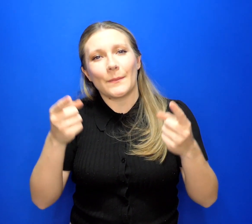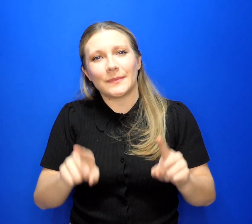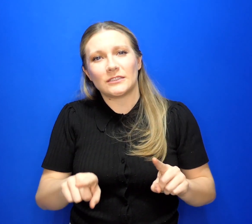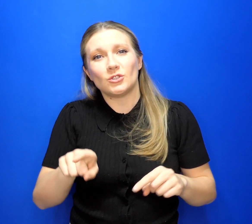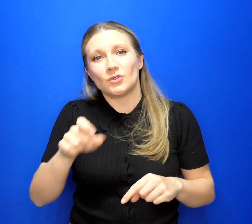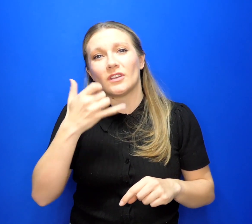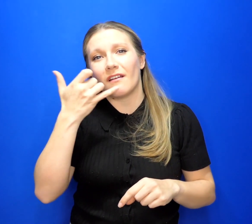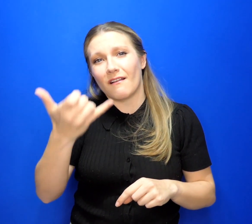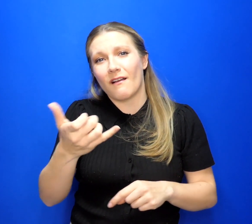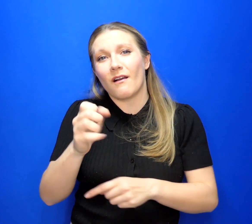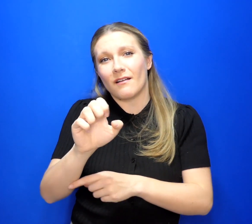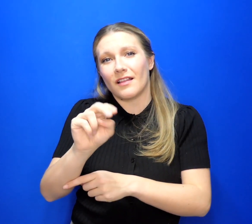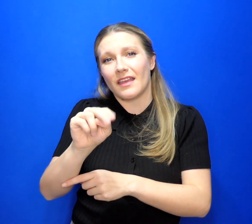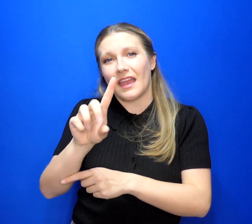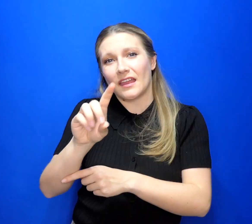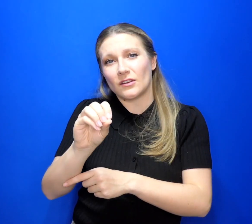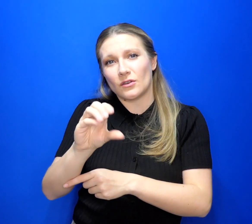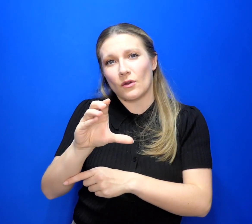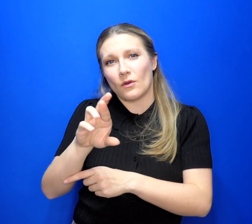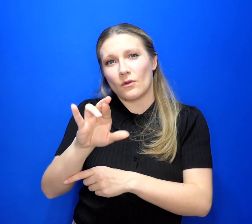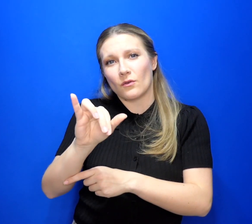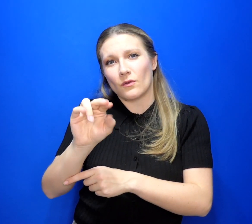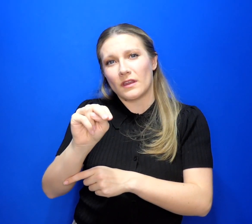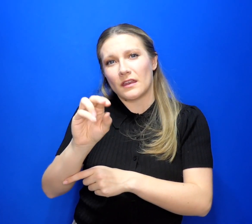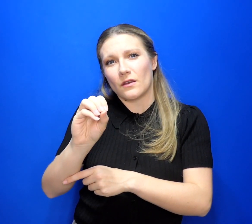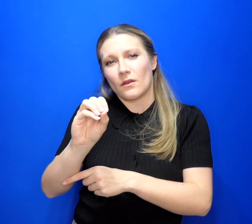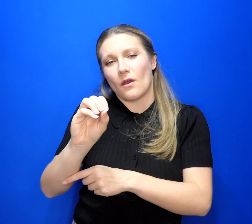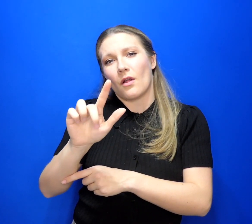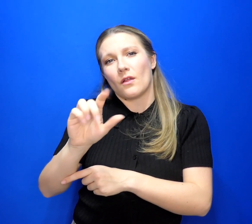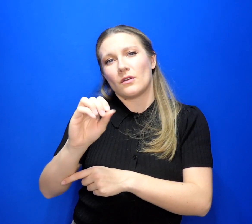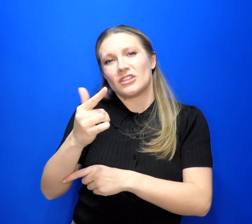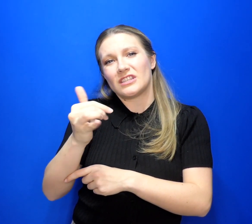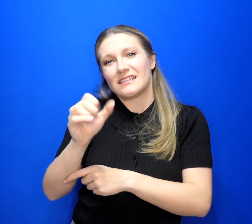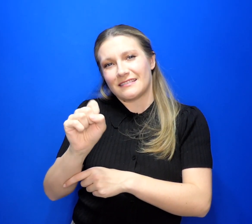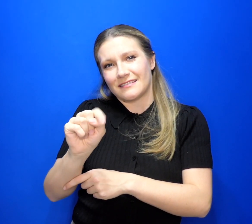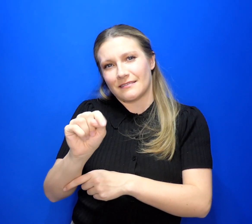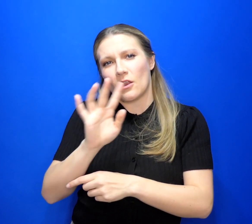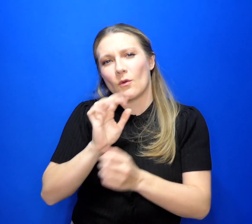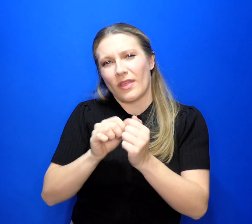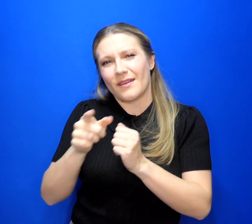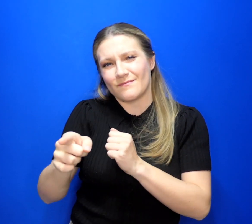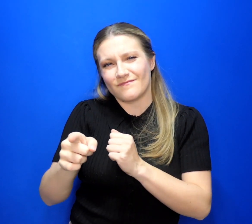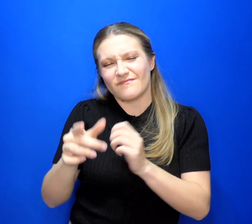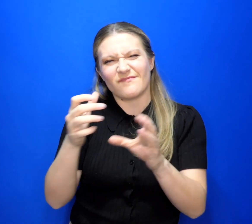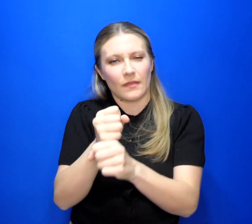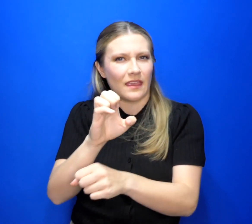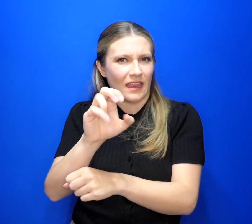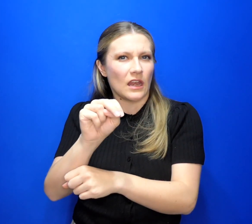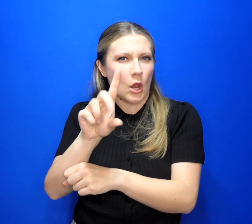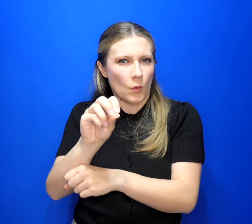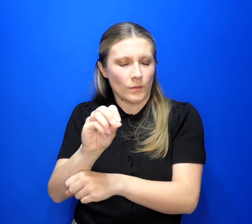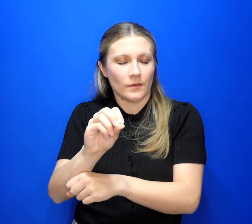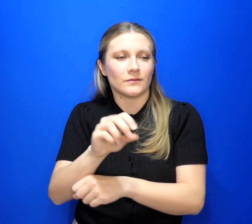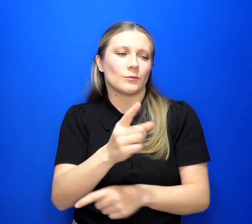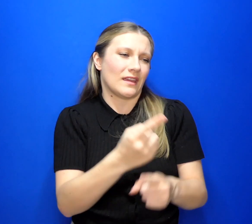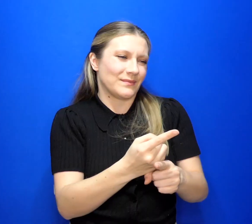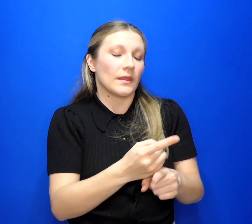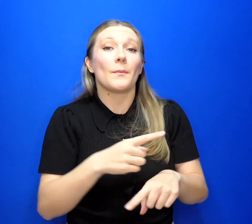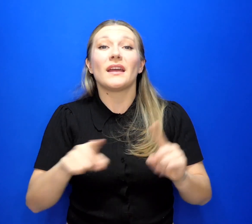happen. You should call the endo and talk to them. And I was like, okay. Right. But the problem day to day, and why the question gets asked by people